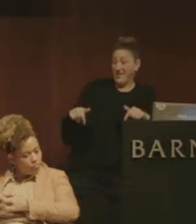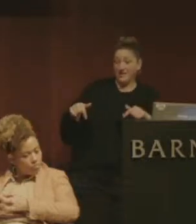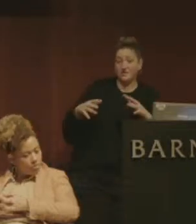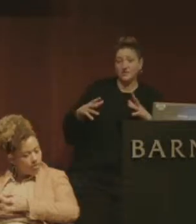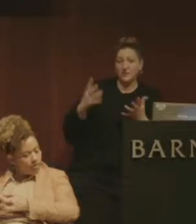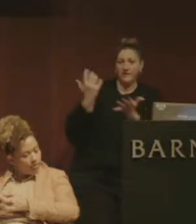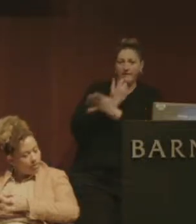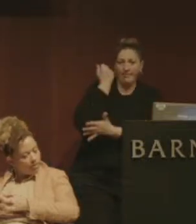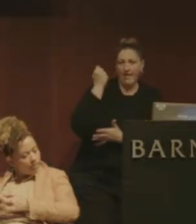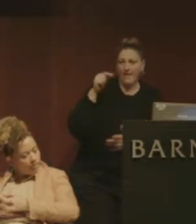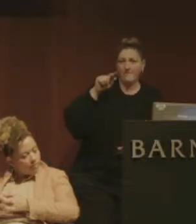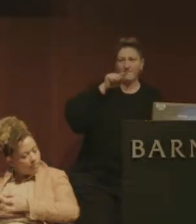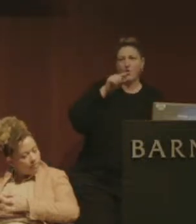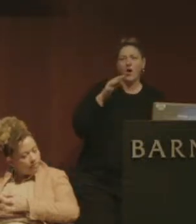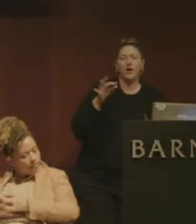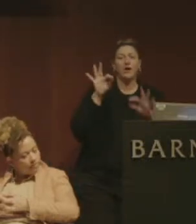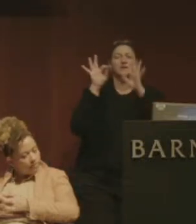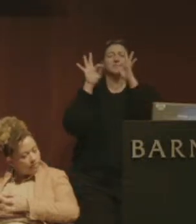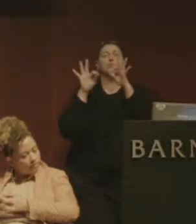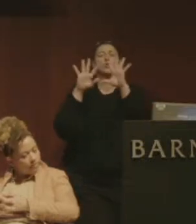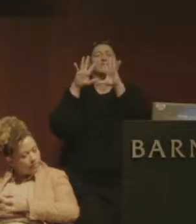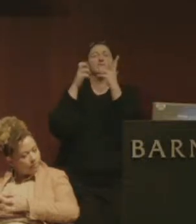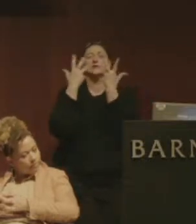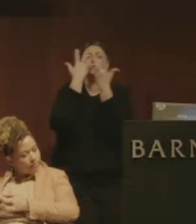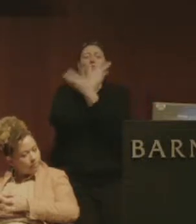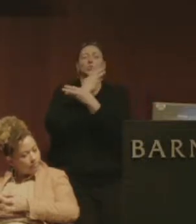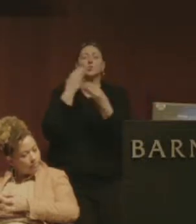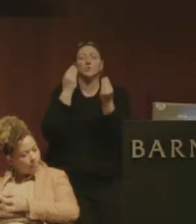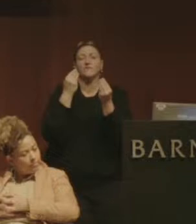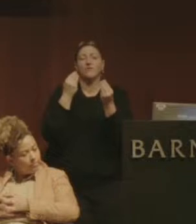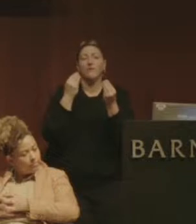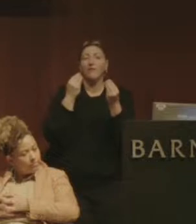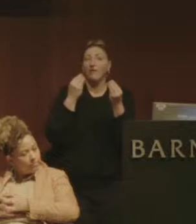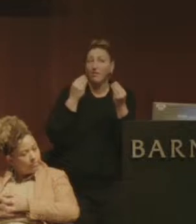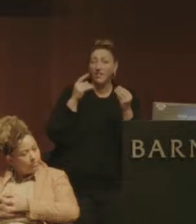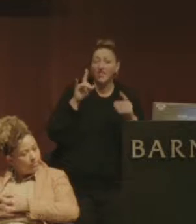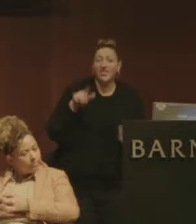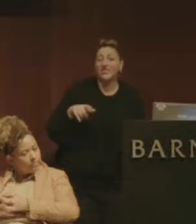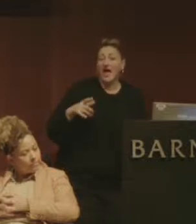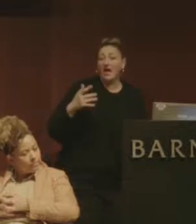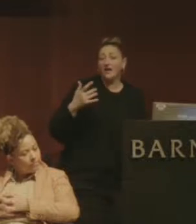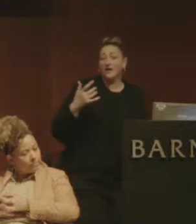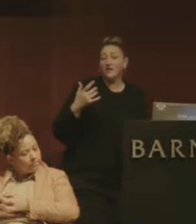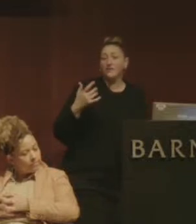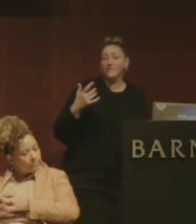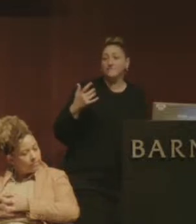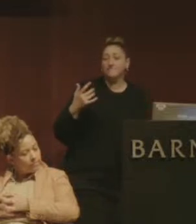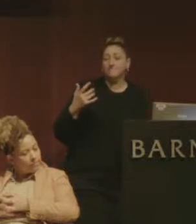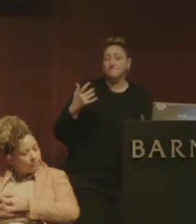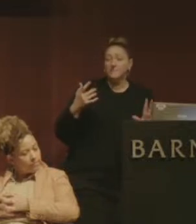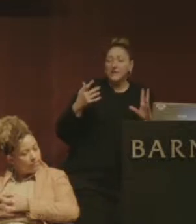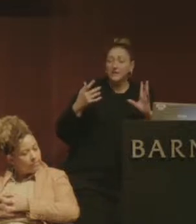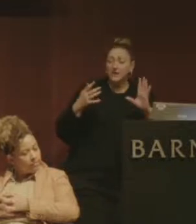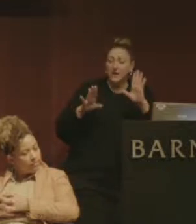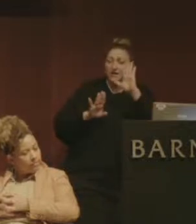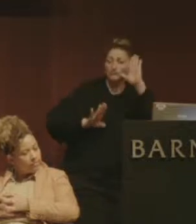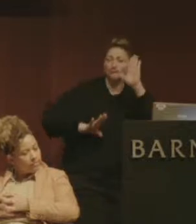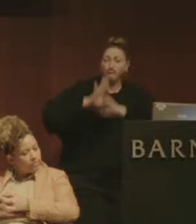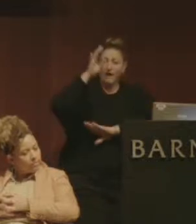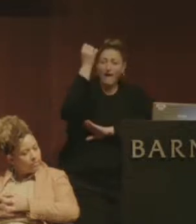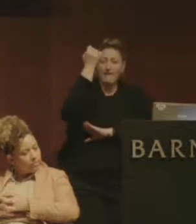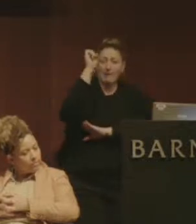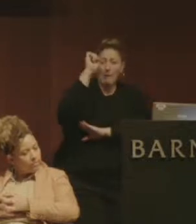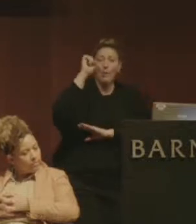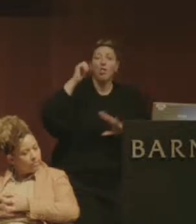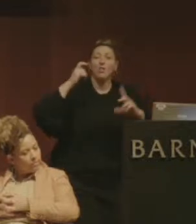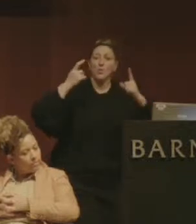paradise can be deemed radical, similar to what Kevin Kwashi calls a move to exhibit